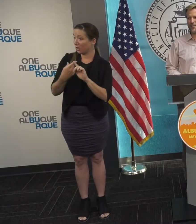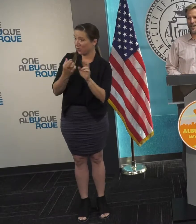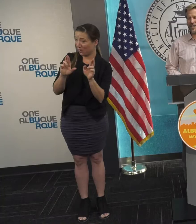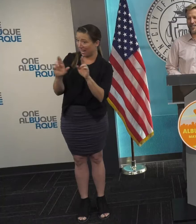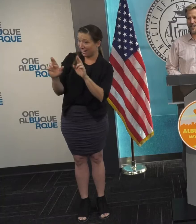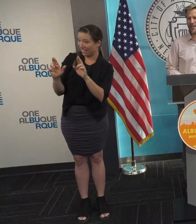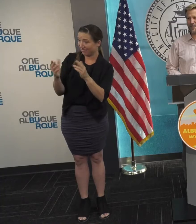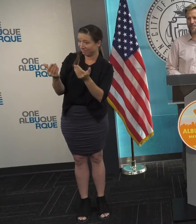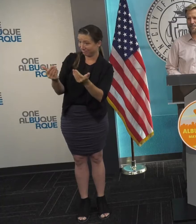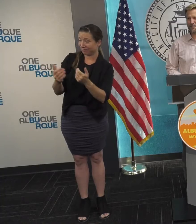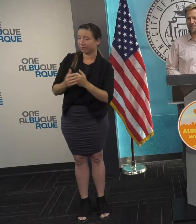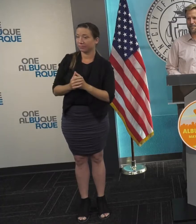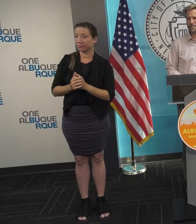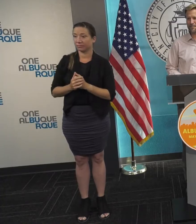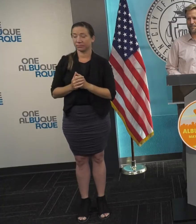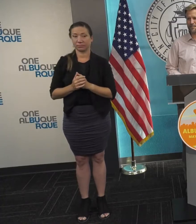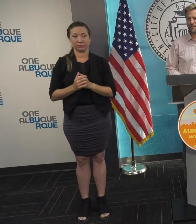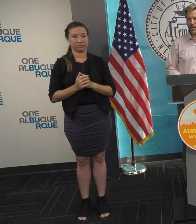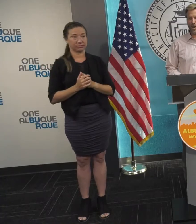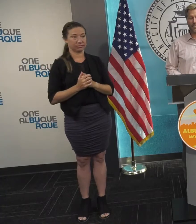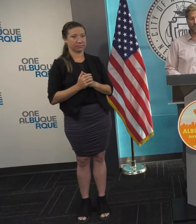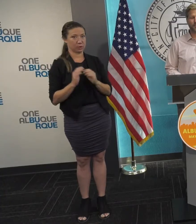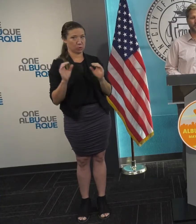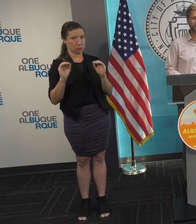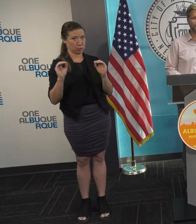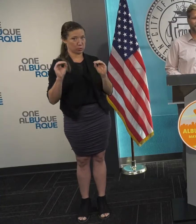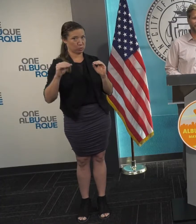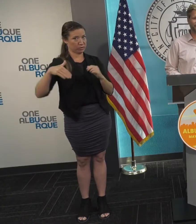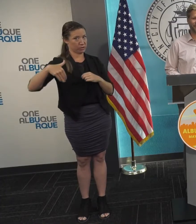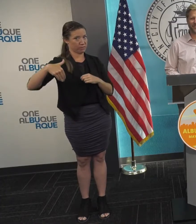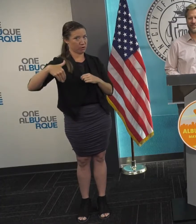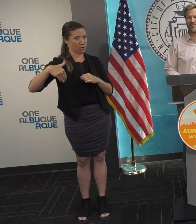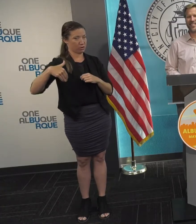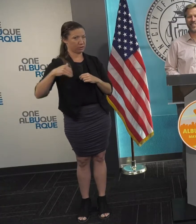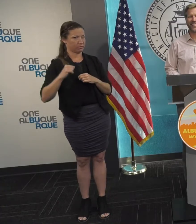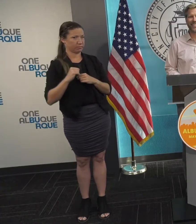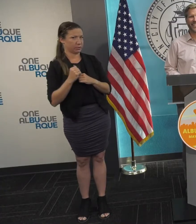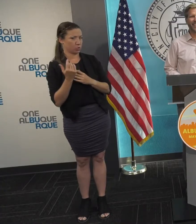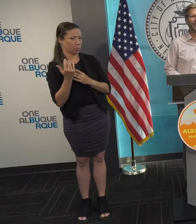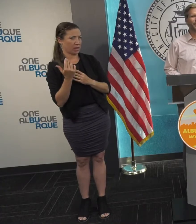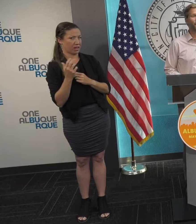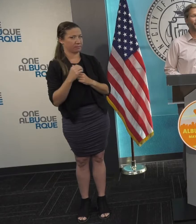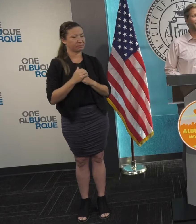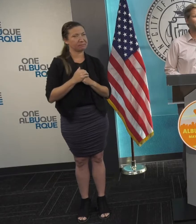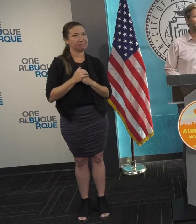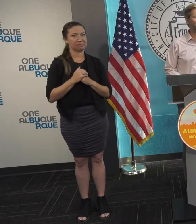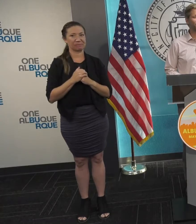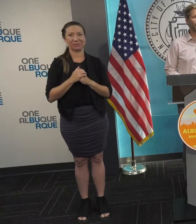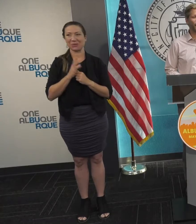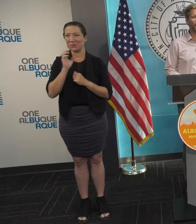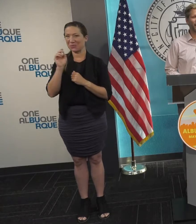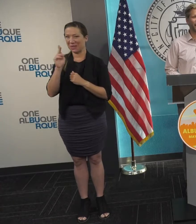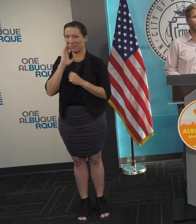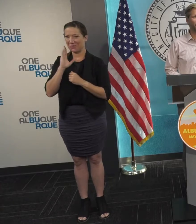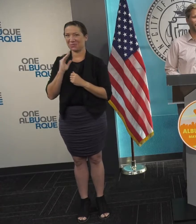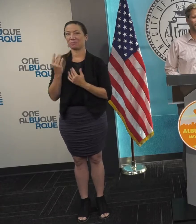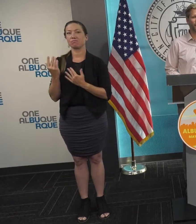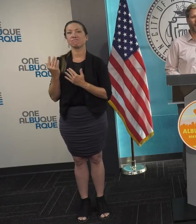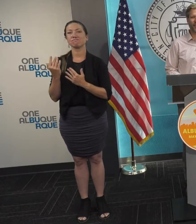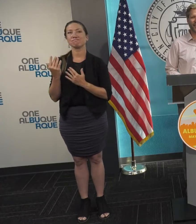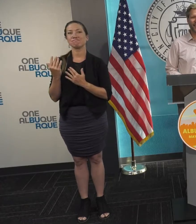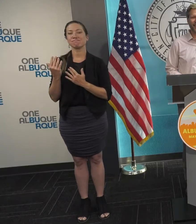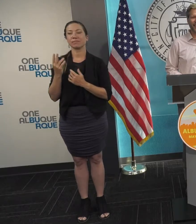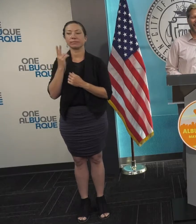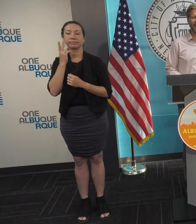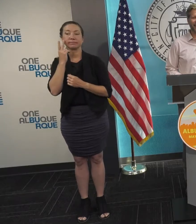to do that, Jesse, go ahead. None so far. Okay. We'll just give it 30 seconds, Karen. So we'll sit tight just for a little bit as a couple of these